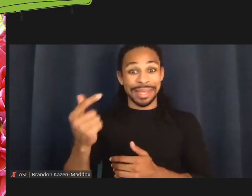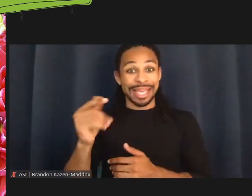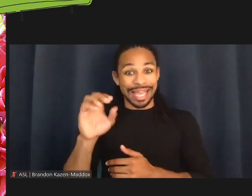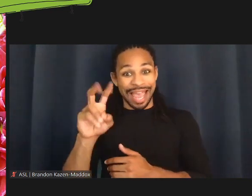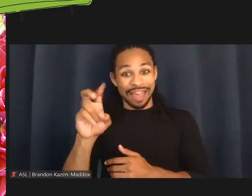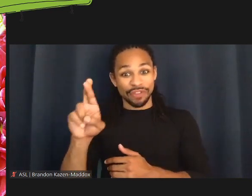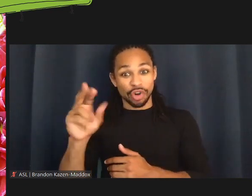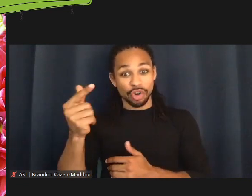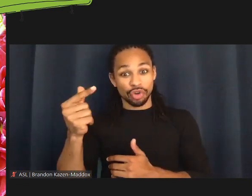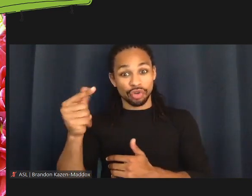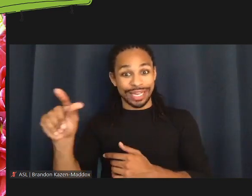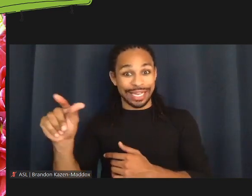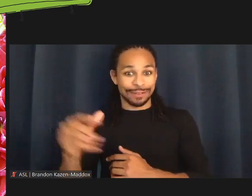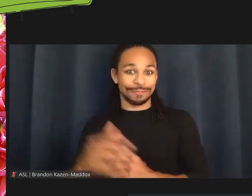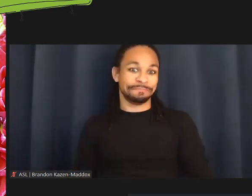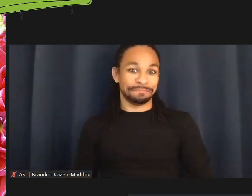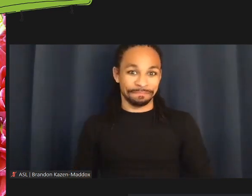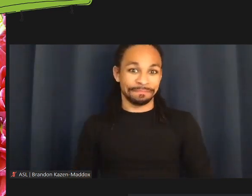Evergreen.